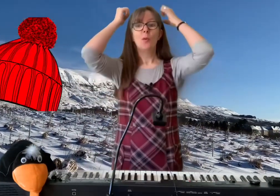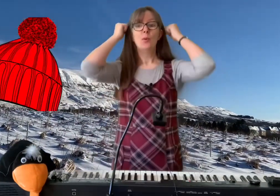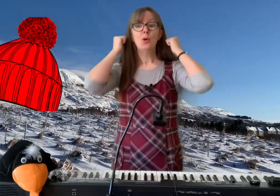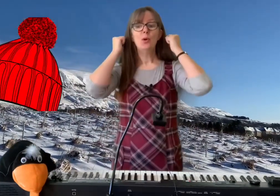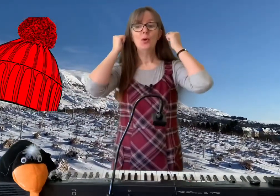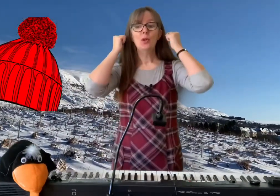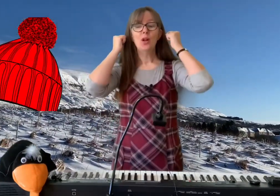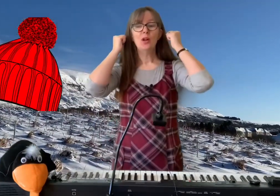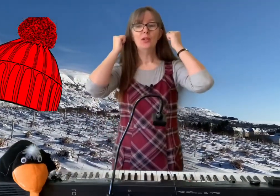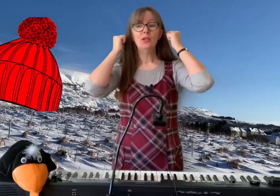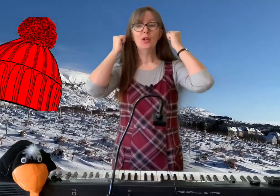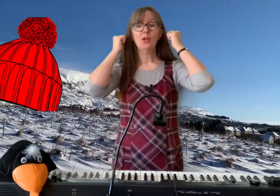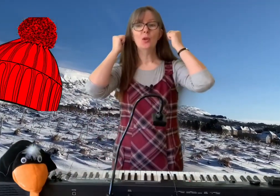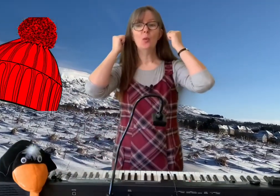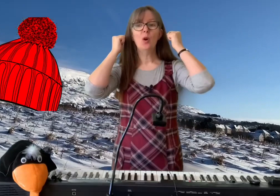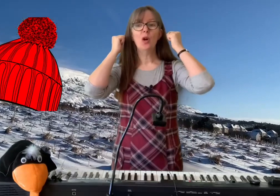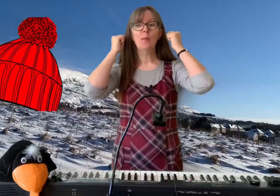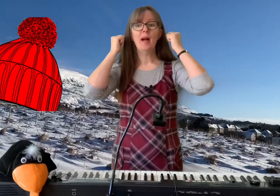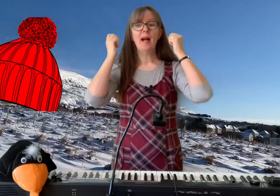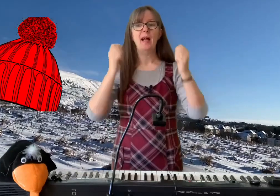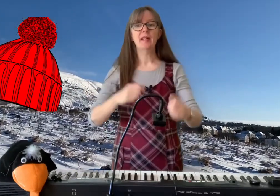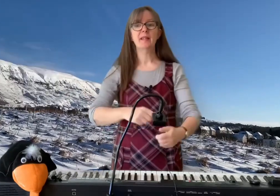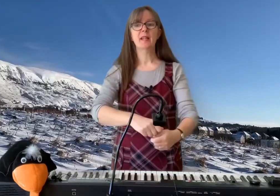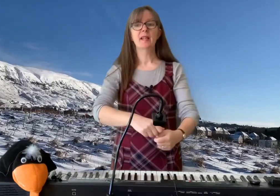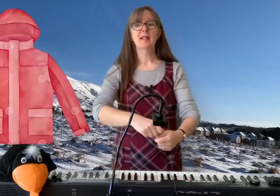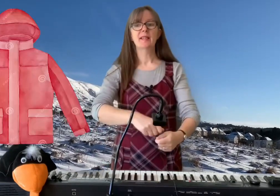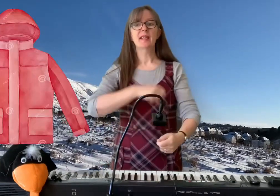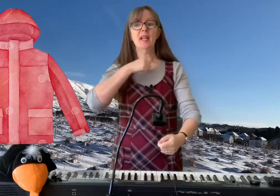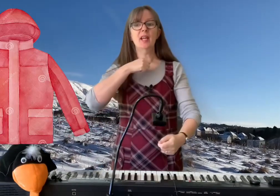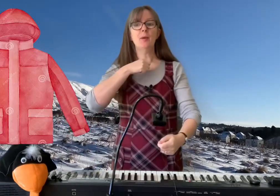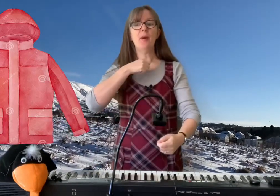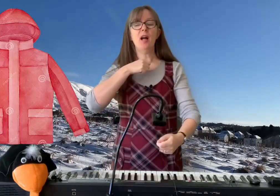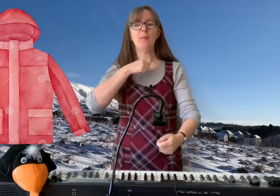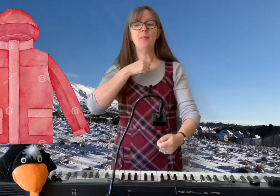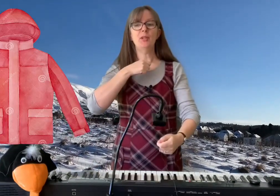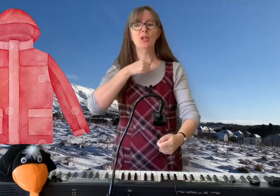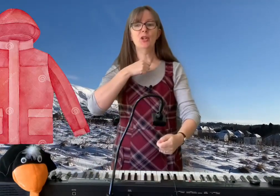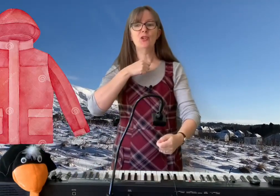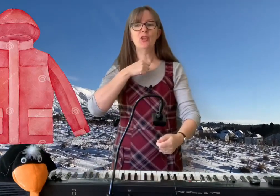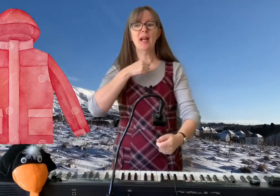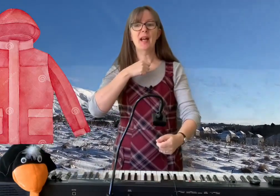Pull on your warm hat, zip up your jacket.